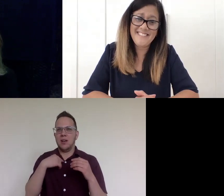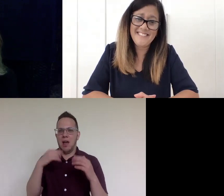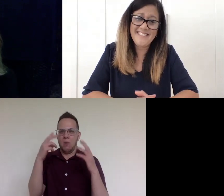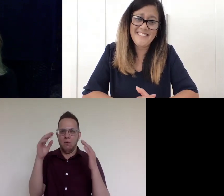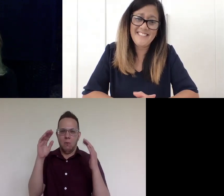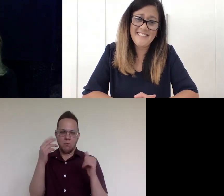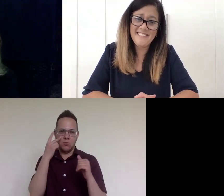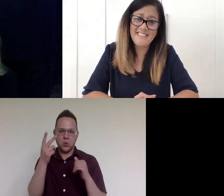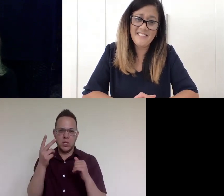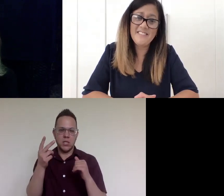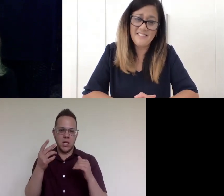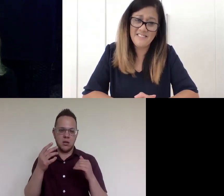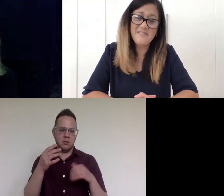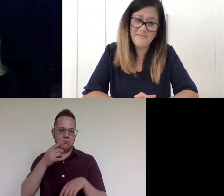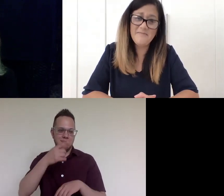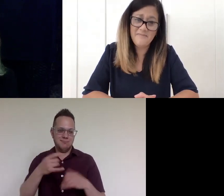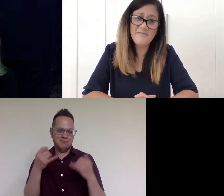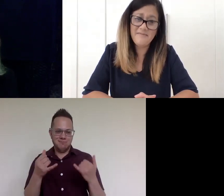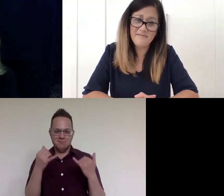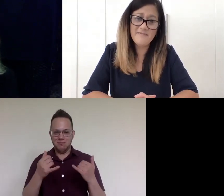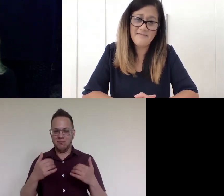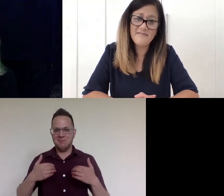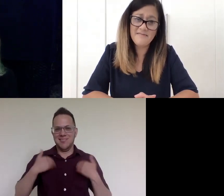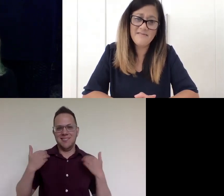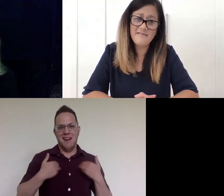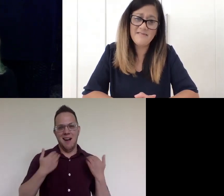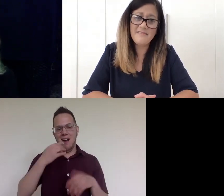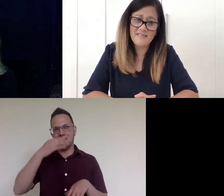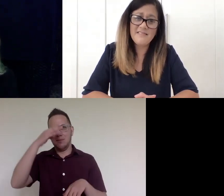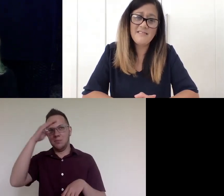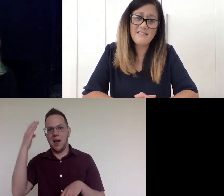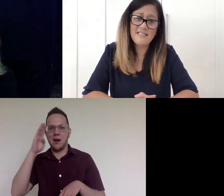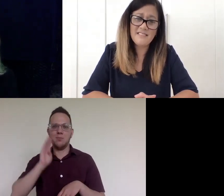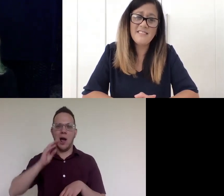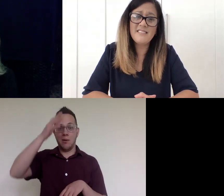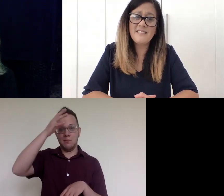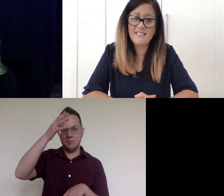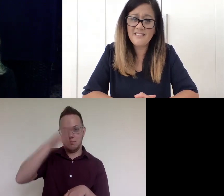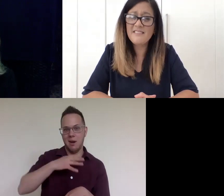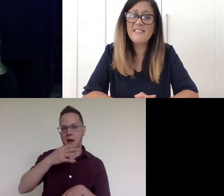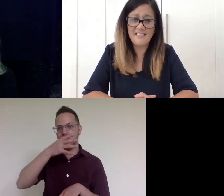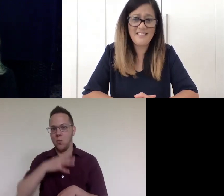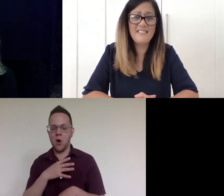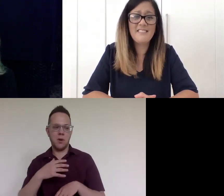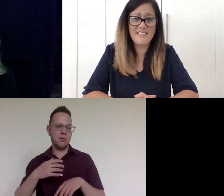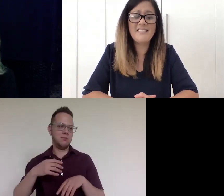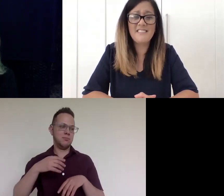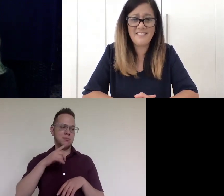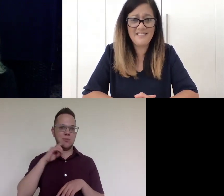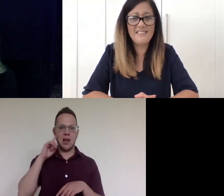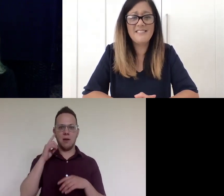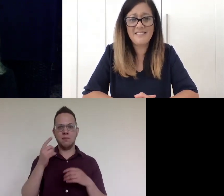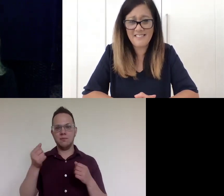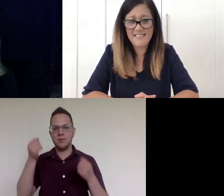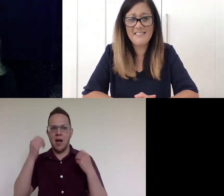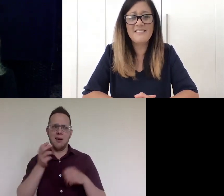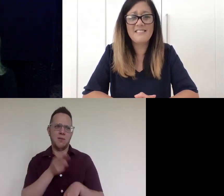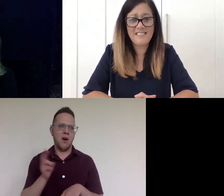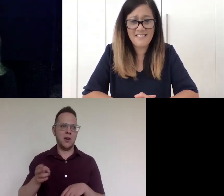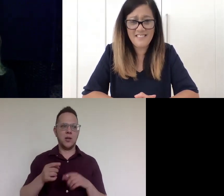white. I also hope to see young people, black and brown people, men